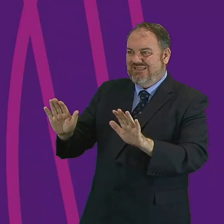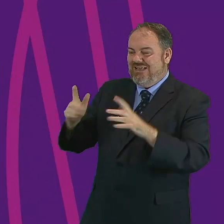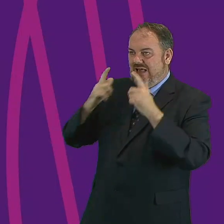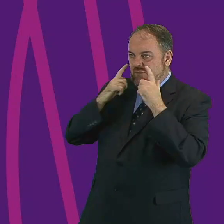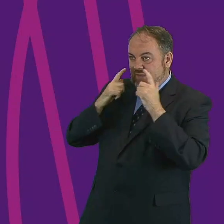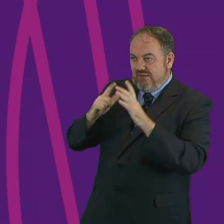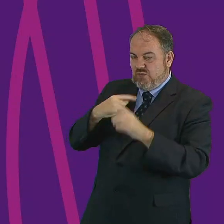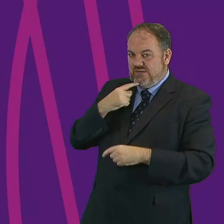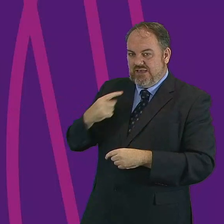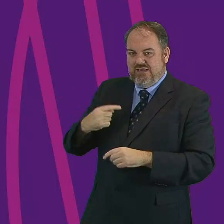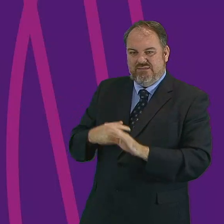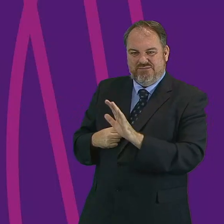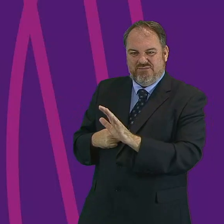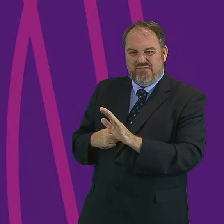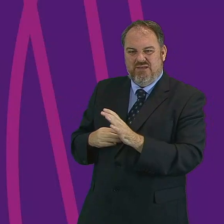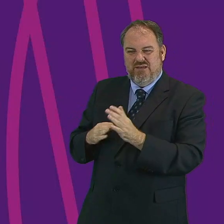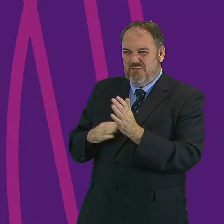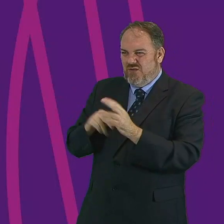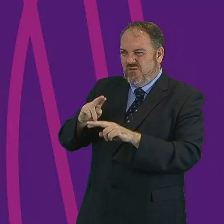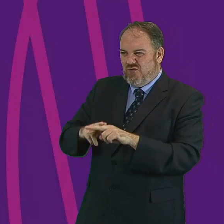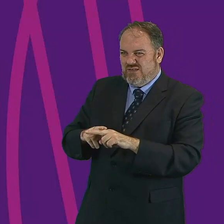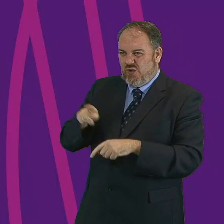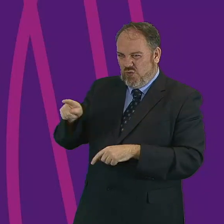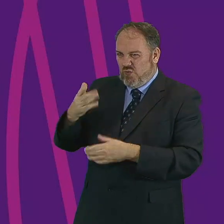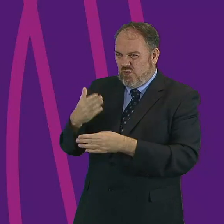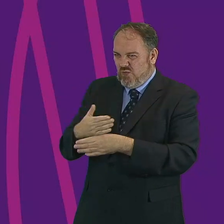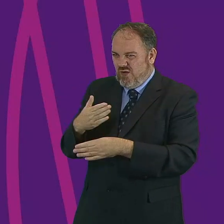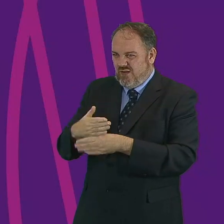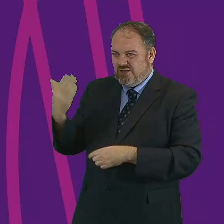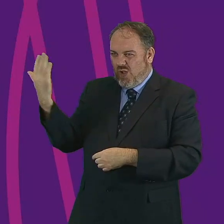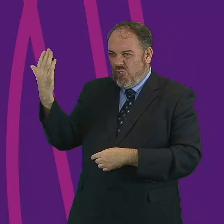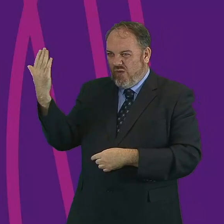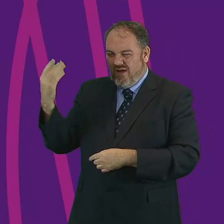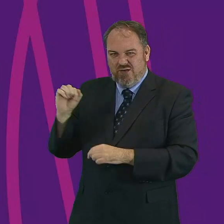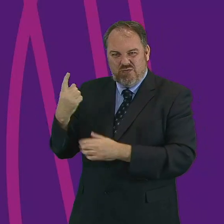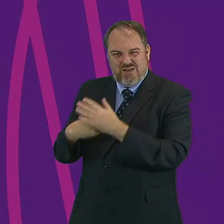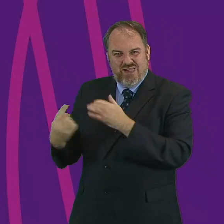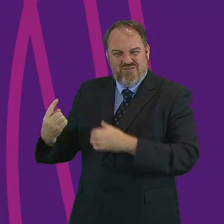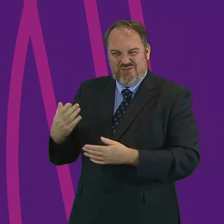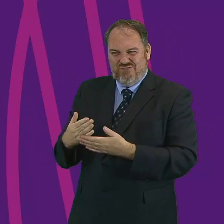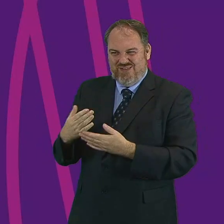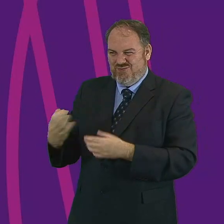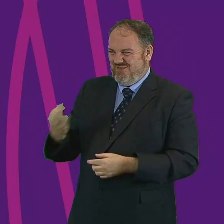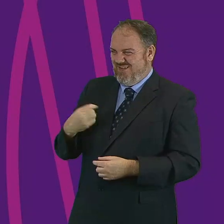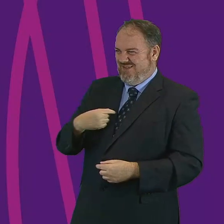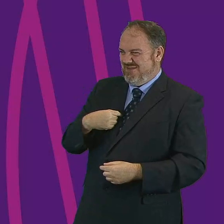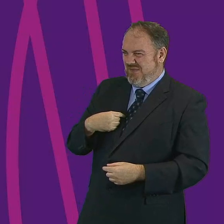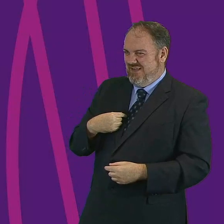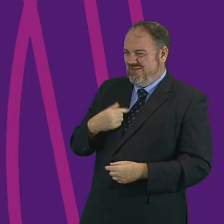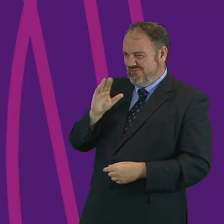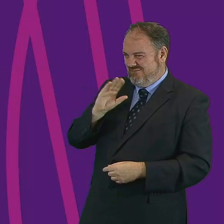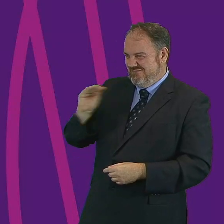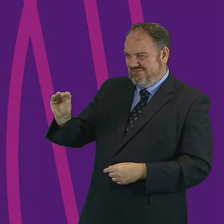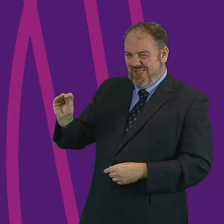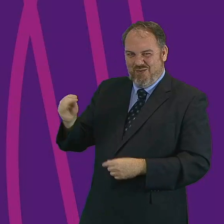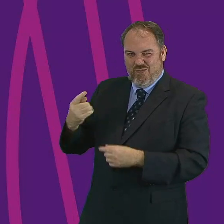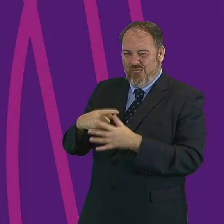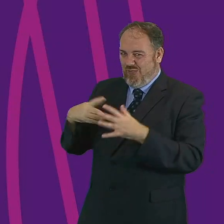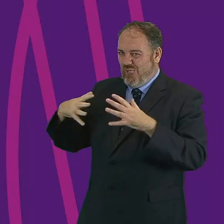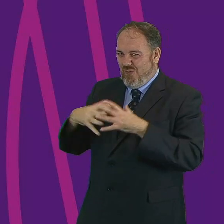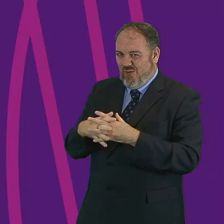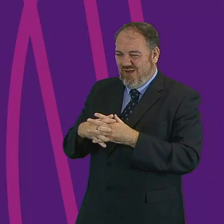Minister's government, admitted in court last month that David Whitehouse and Paul Clark, formerly administrators of Rangers Football Club,